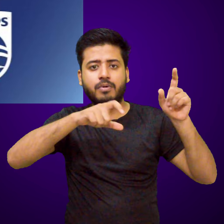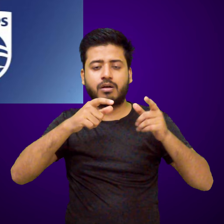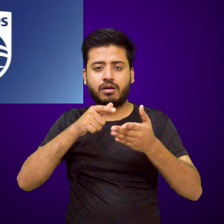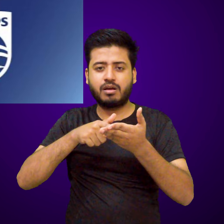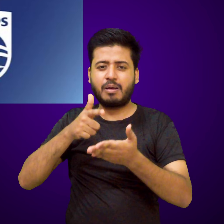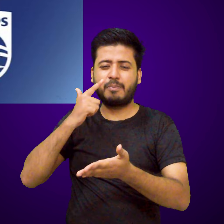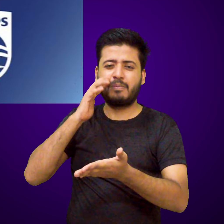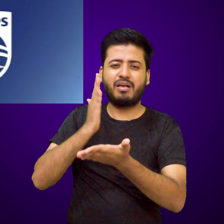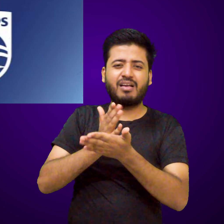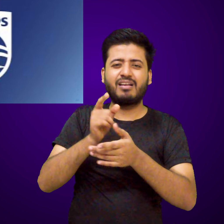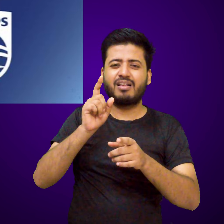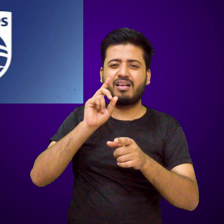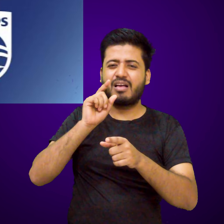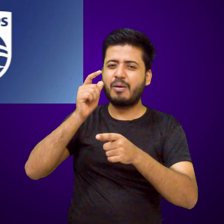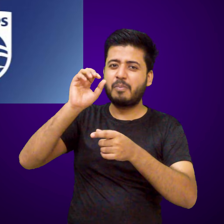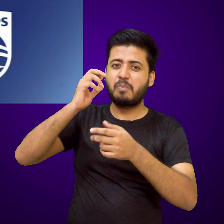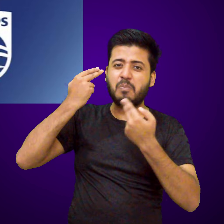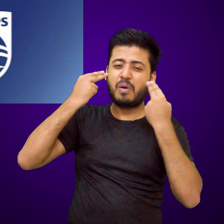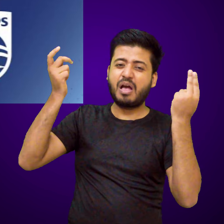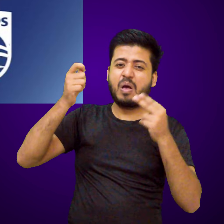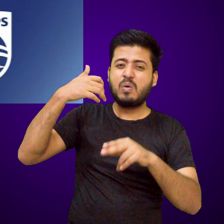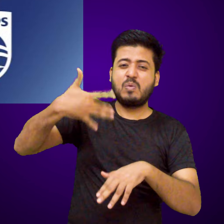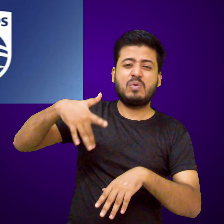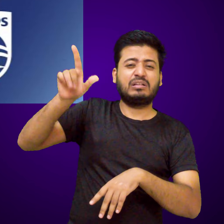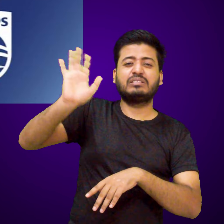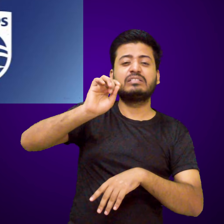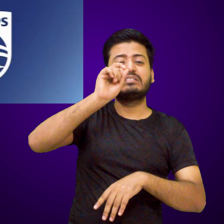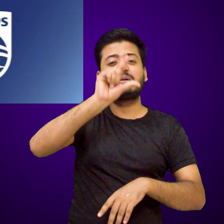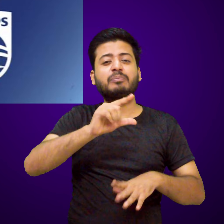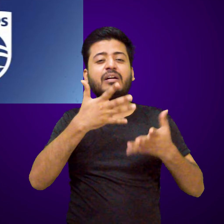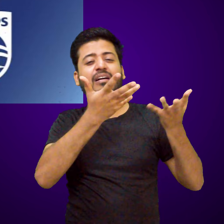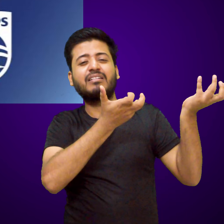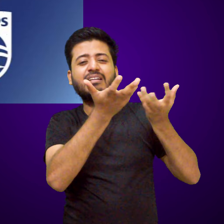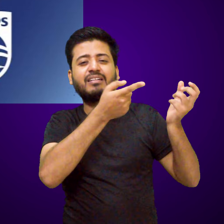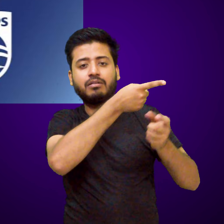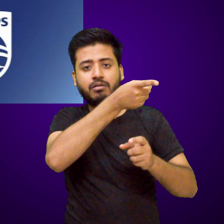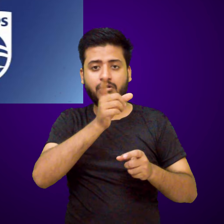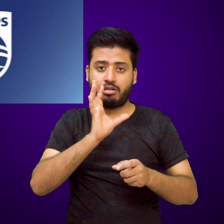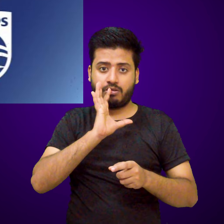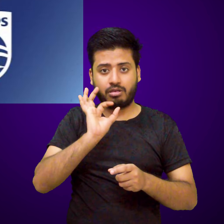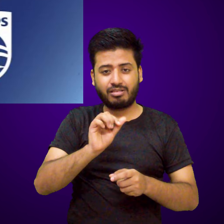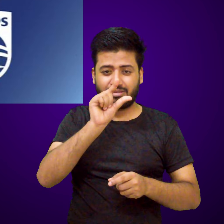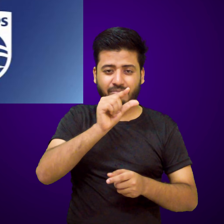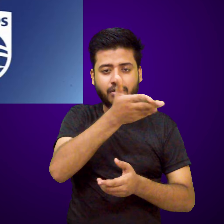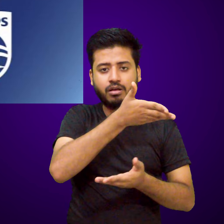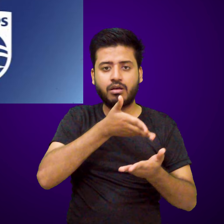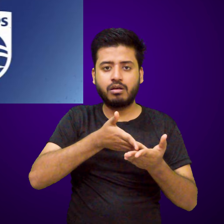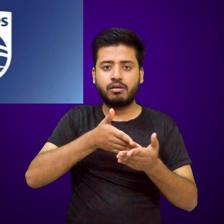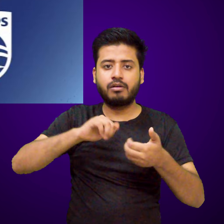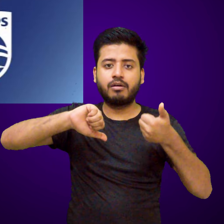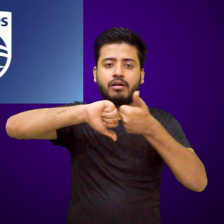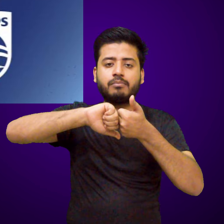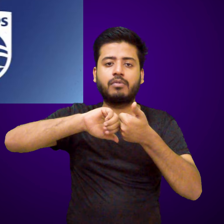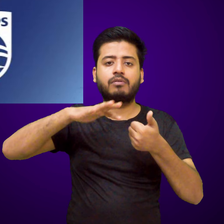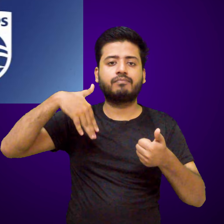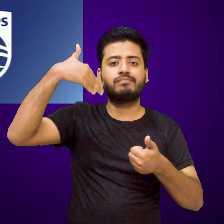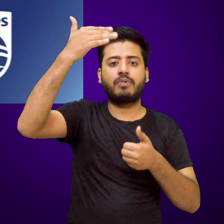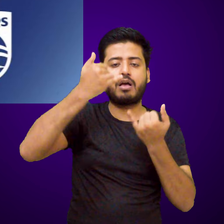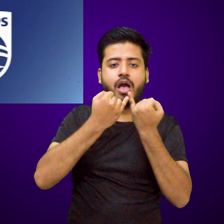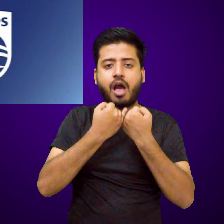perform basic troubleshooting yourself. Before you begin. Before performing any checks, ensure the unit is unplugged and has